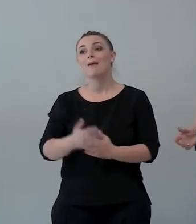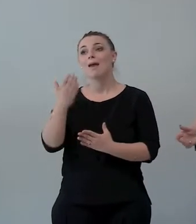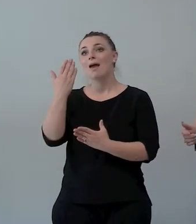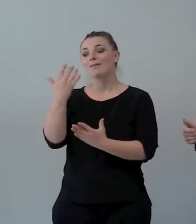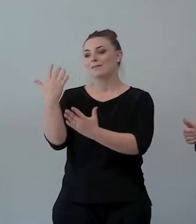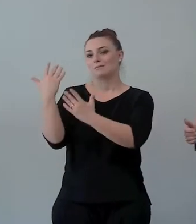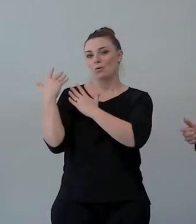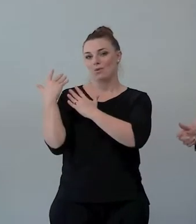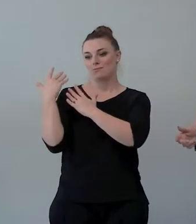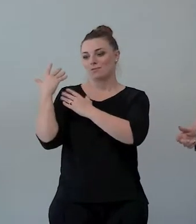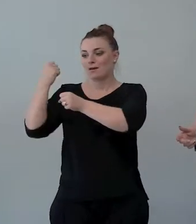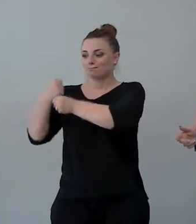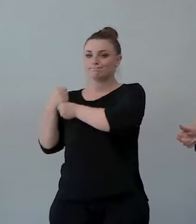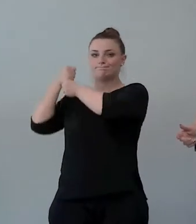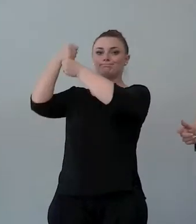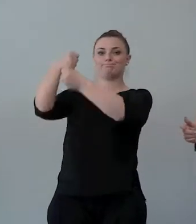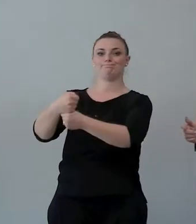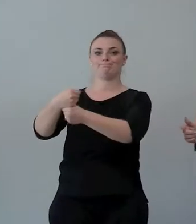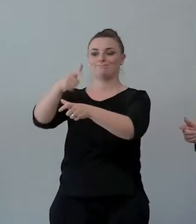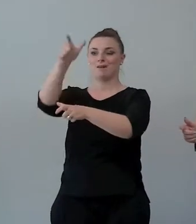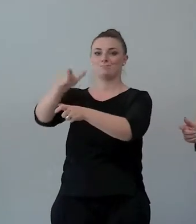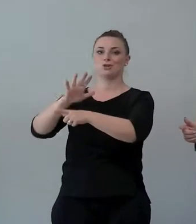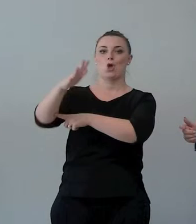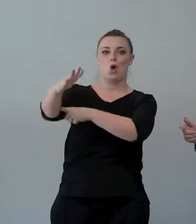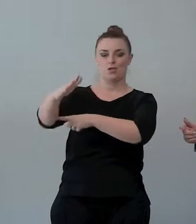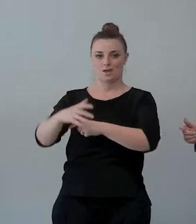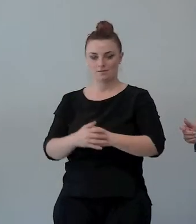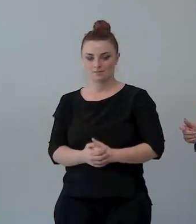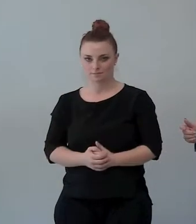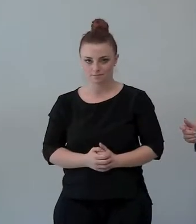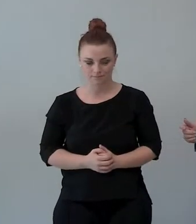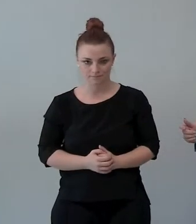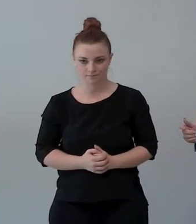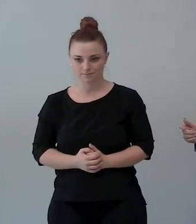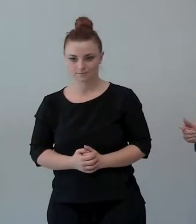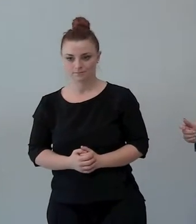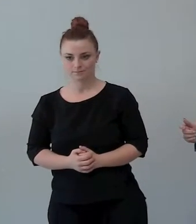non essenziali ad altri. And she leaves the other